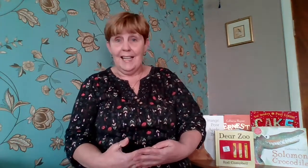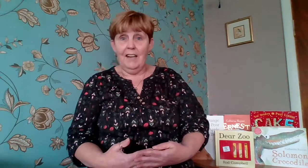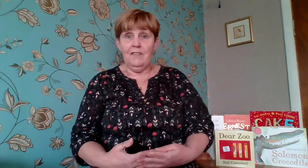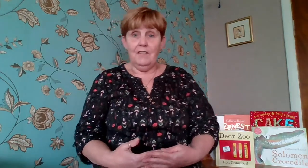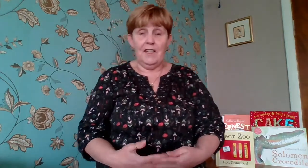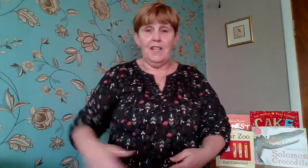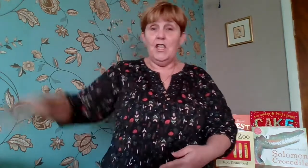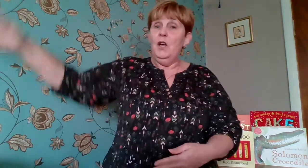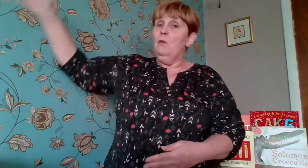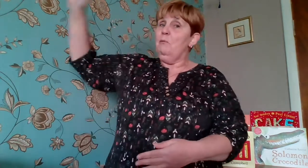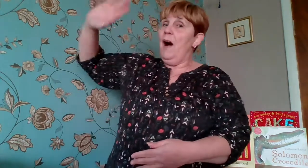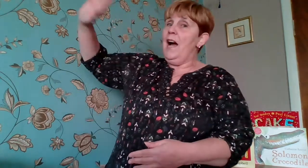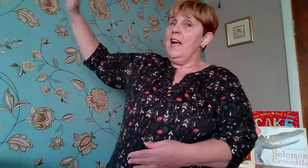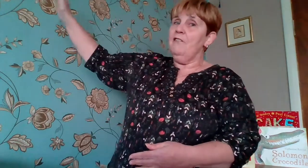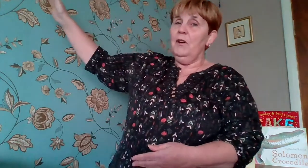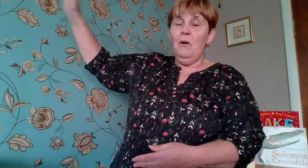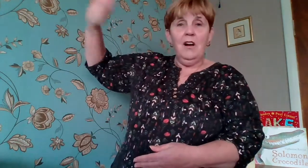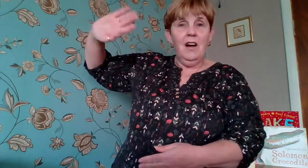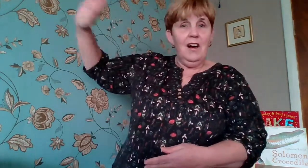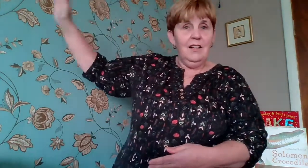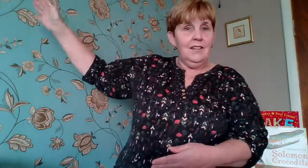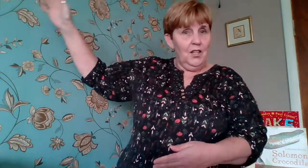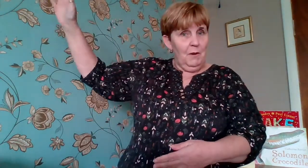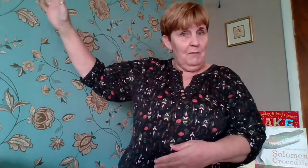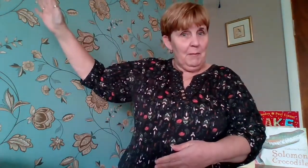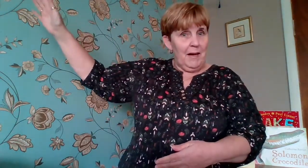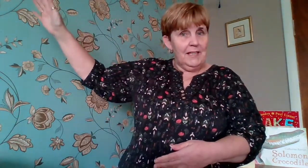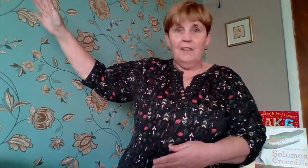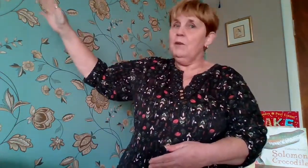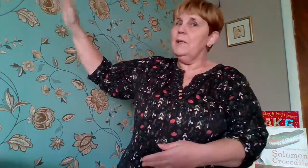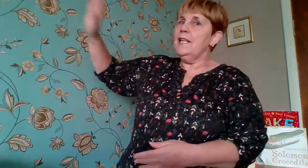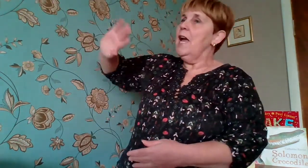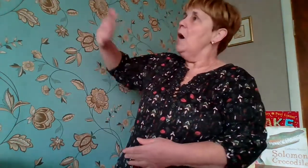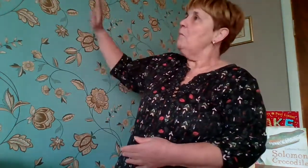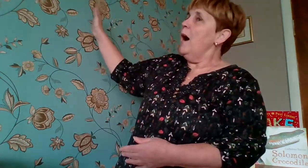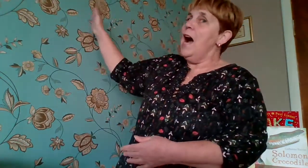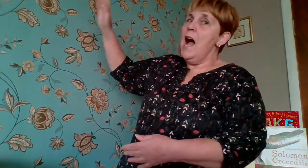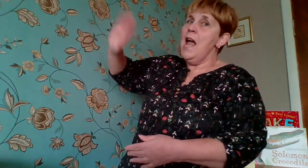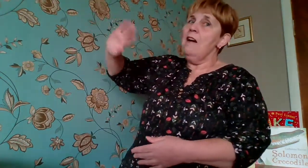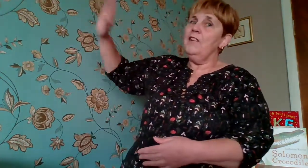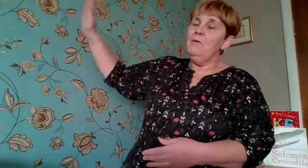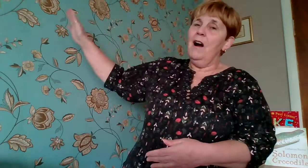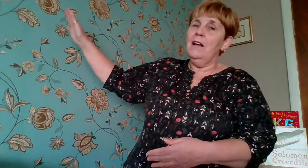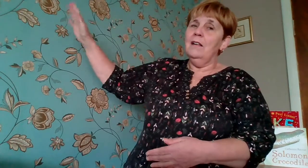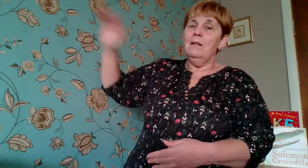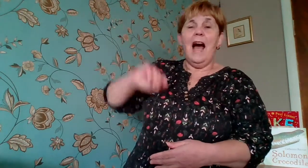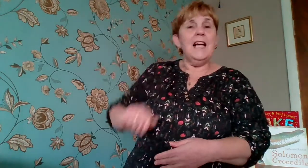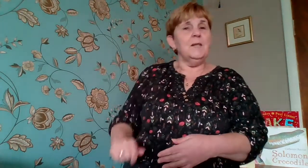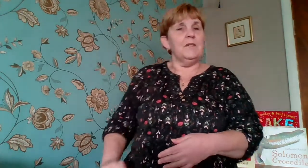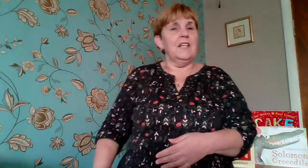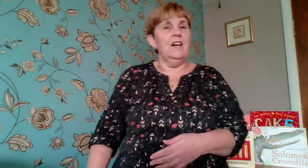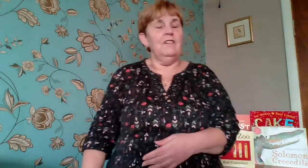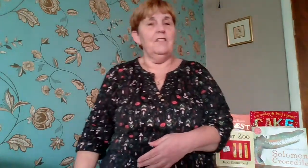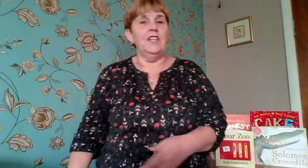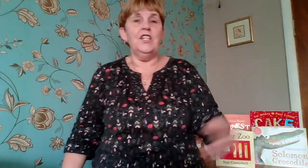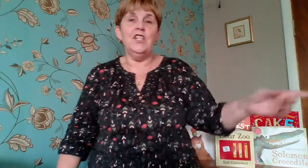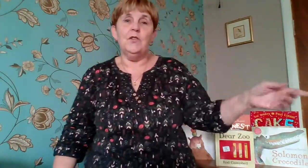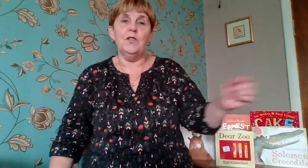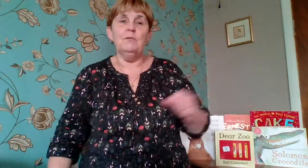left the village. "Bye, everyone! Can you wave bye-bye to everybody? Bye, everyone!" As he was going out the village, he saw some